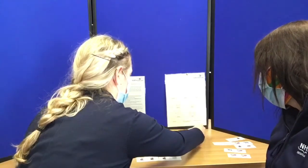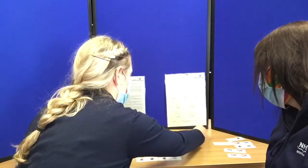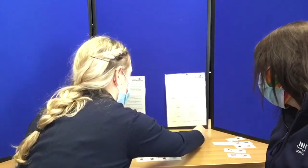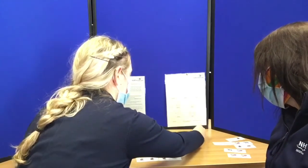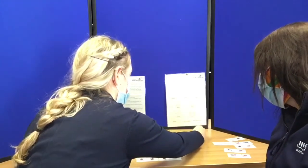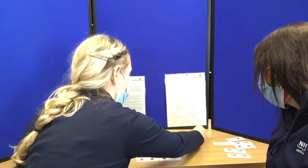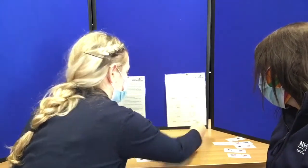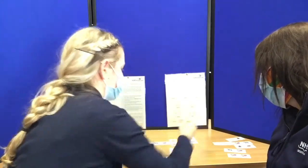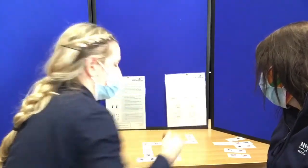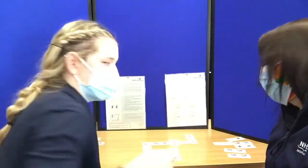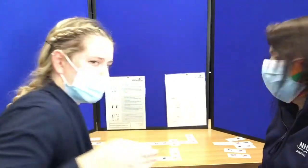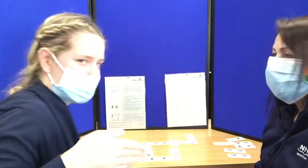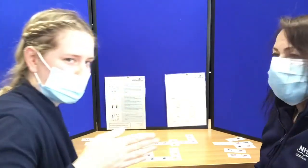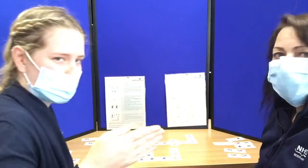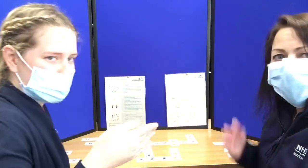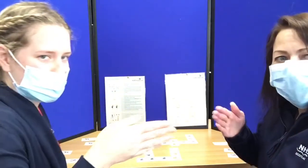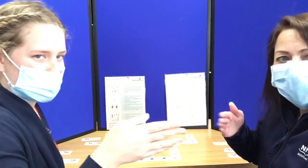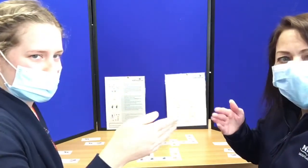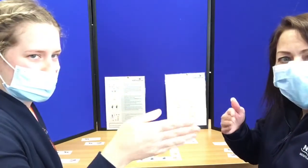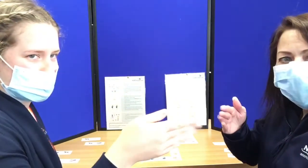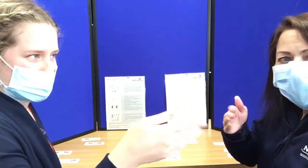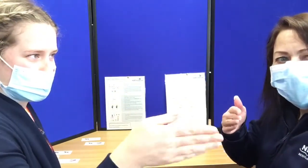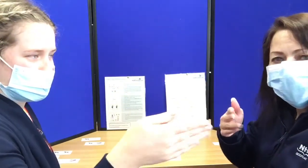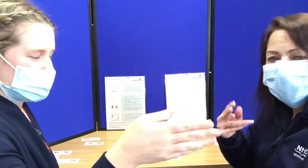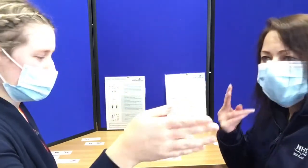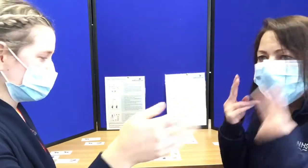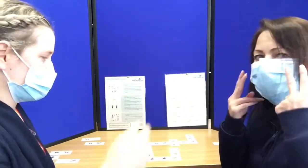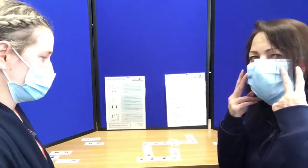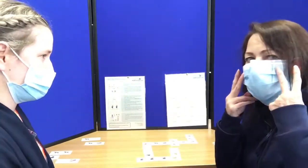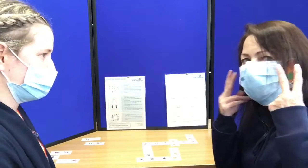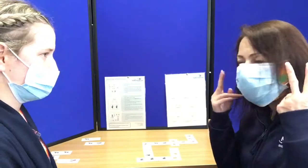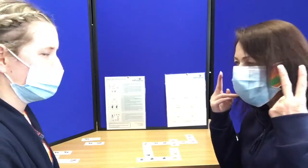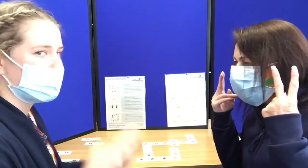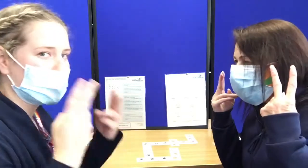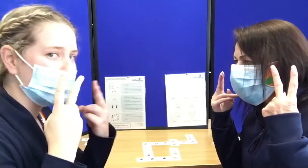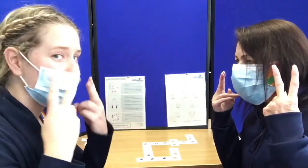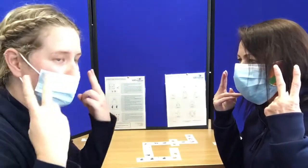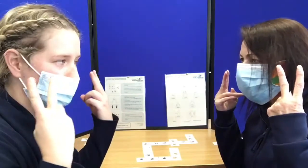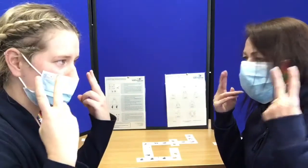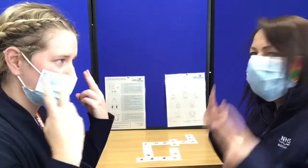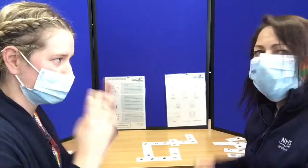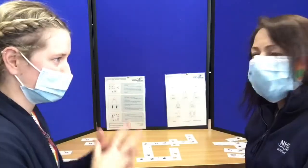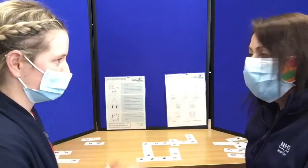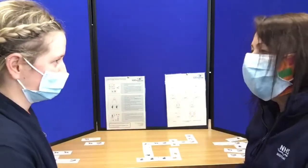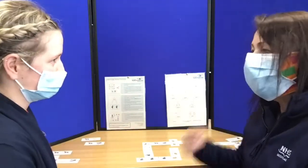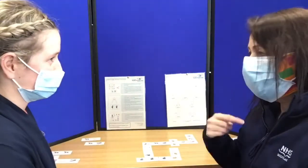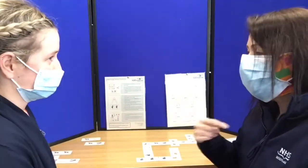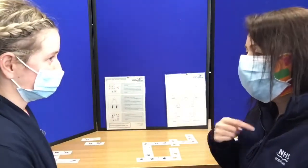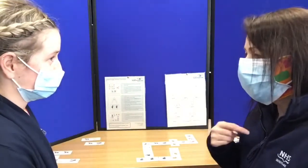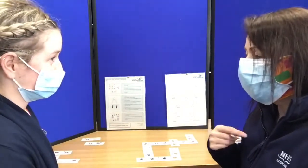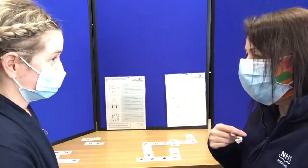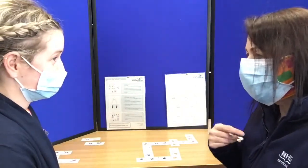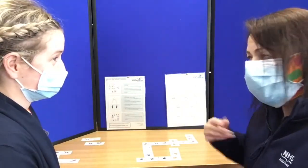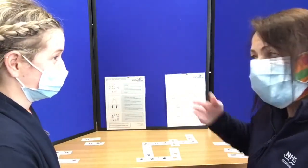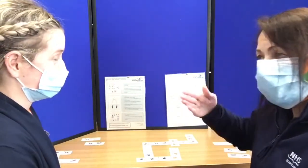go. Some fish, Fish and the cat. and a cat. I've got